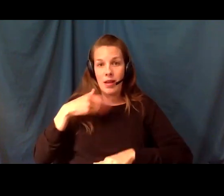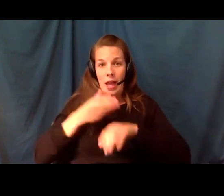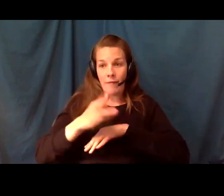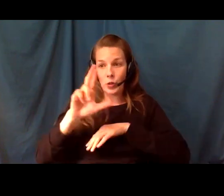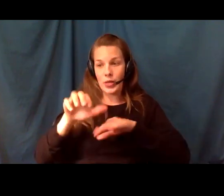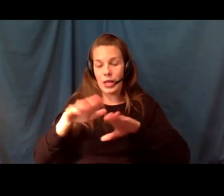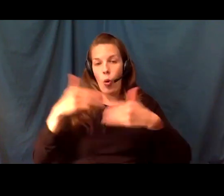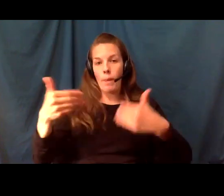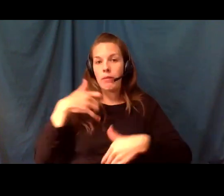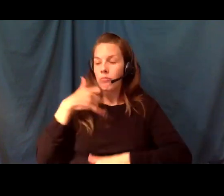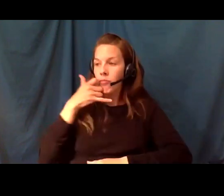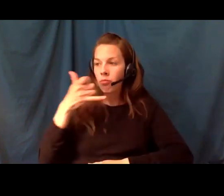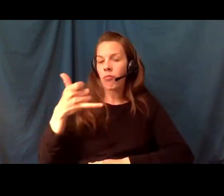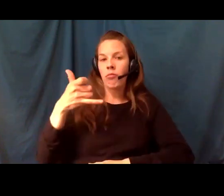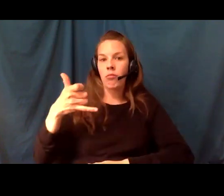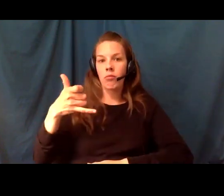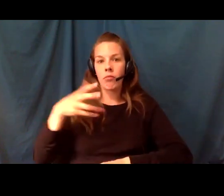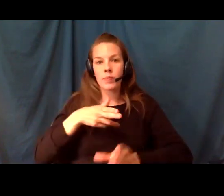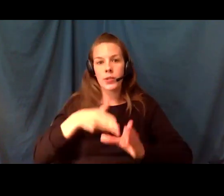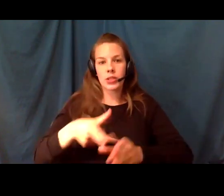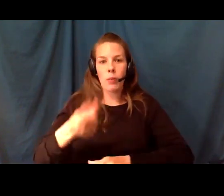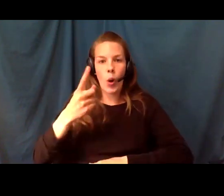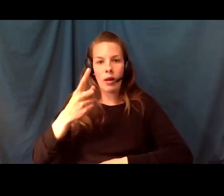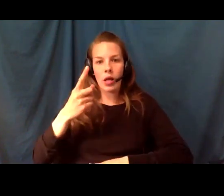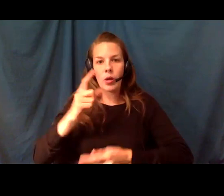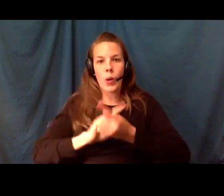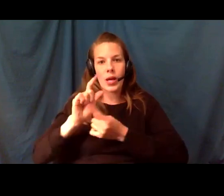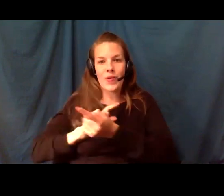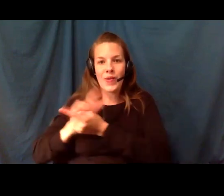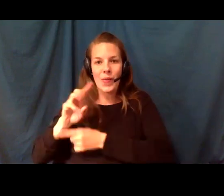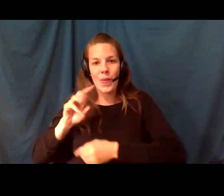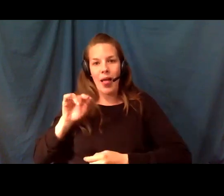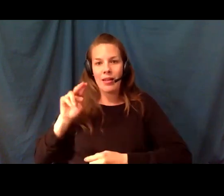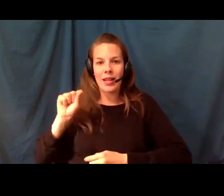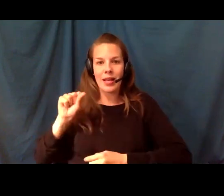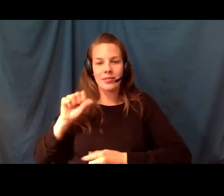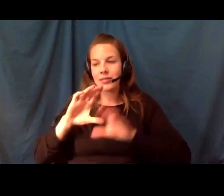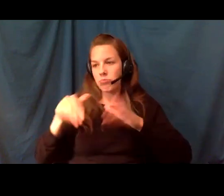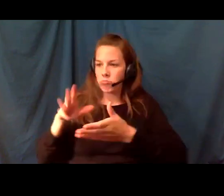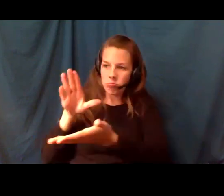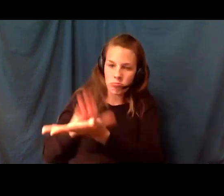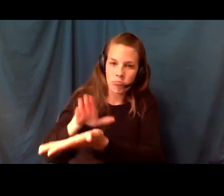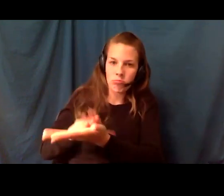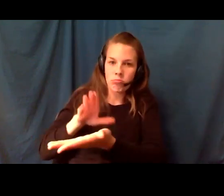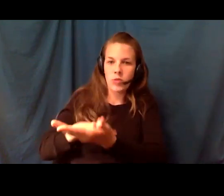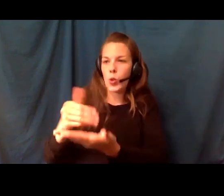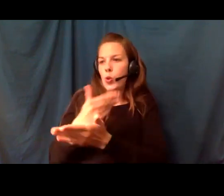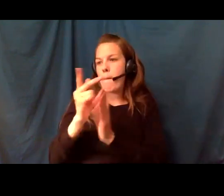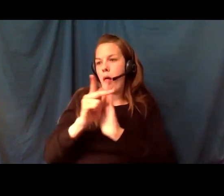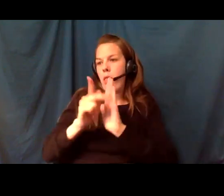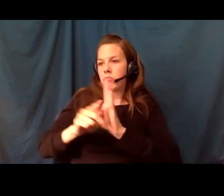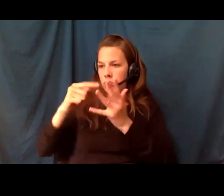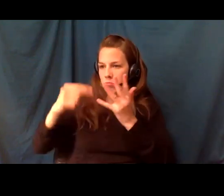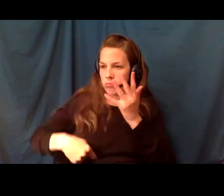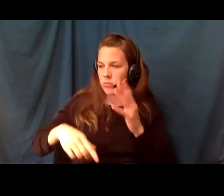reopening. He had participated in one of the one-on-one wellness sessions, and he complimented the new procedures, saying that he was